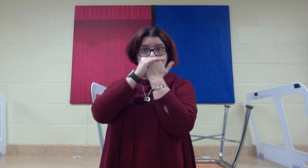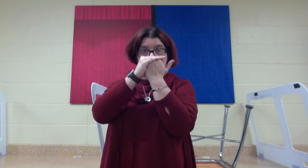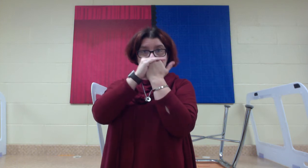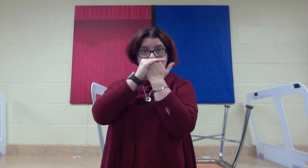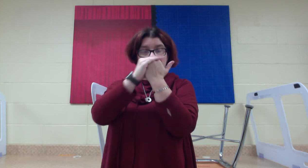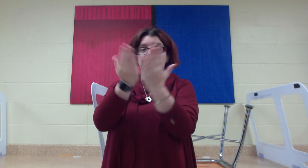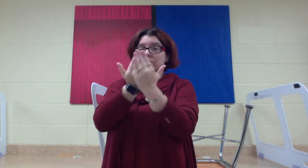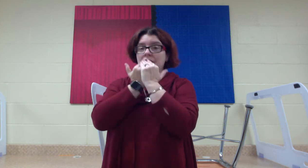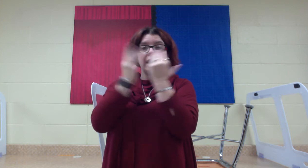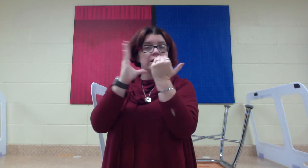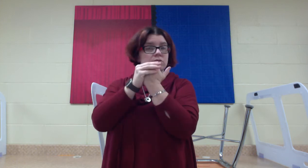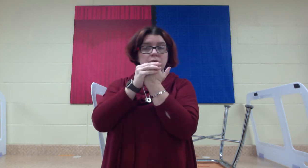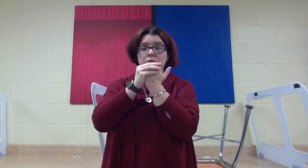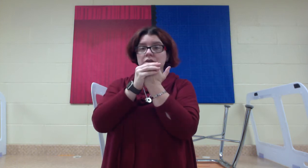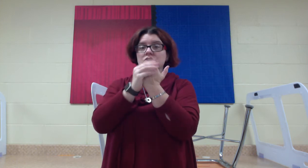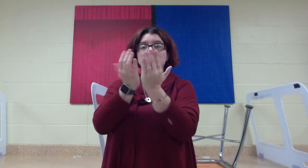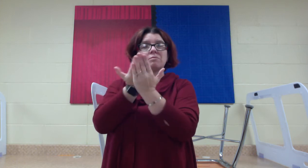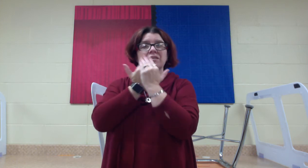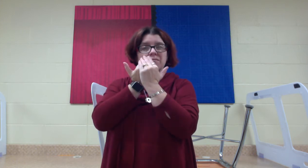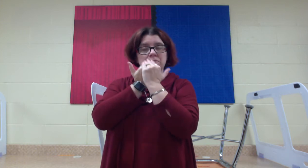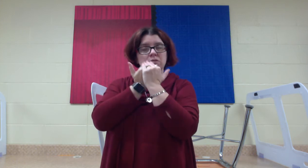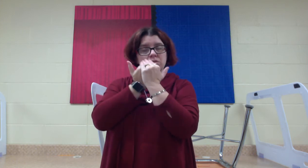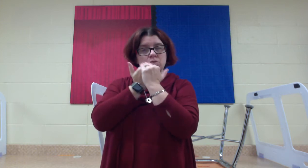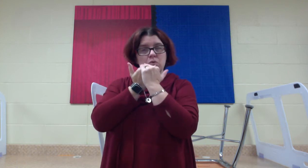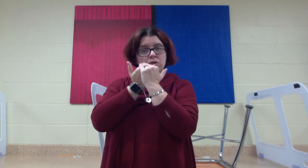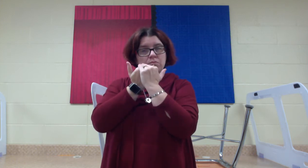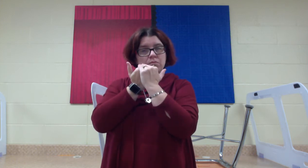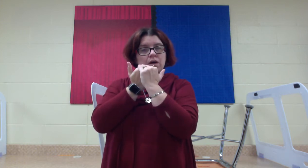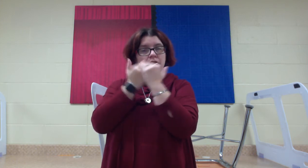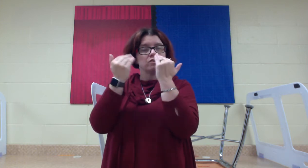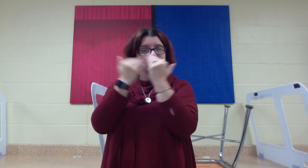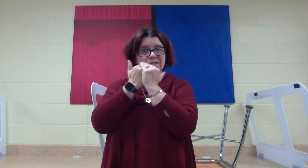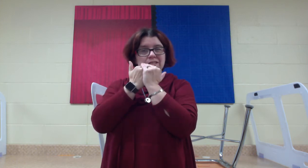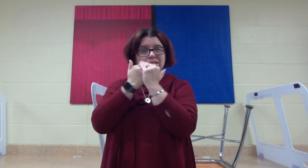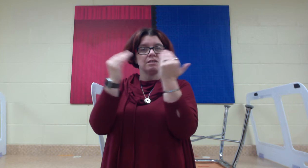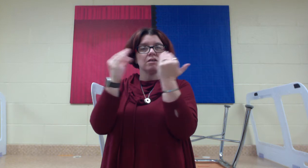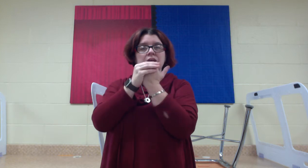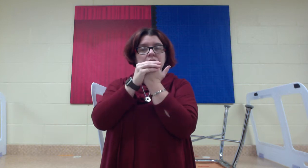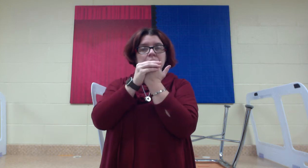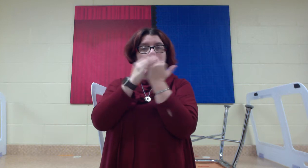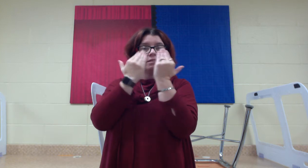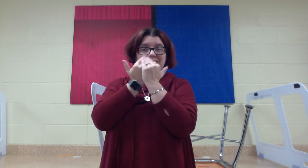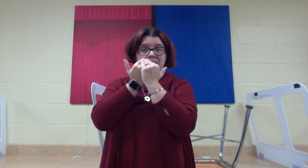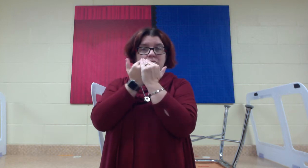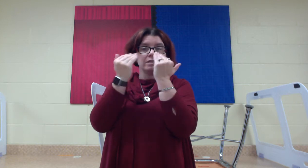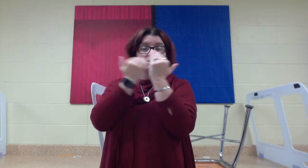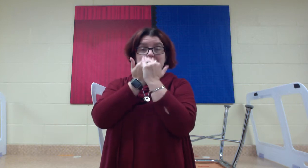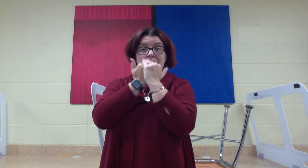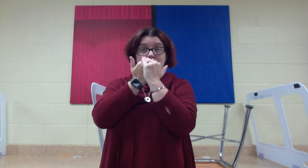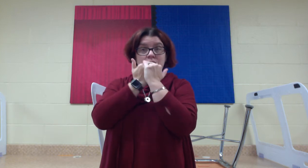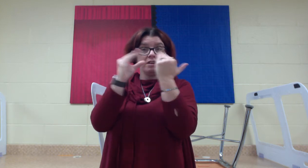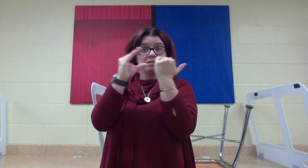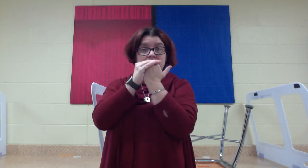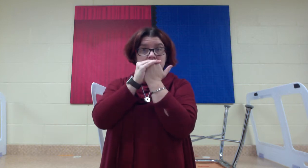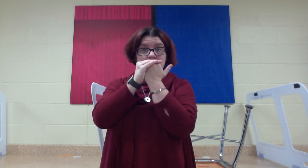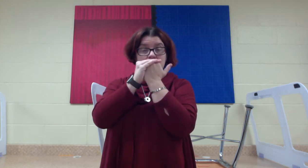eat this way. I use them both interchangeably. Sometimes I do this one more than others just because it's easier. But, you know, it's either this or